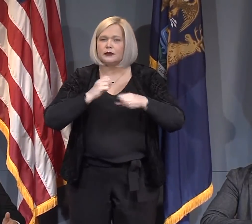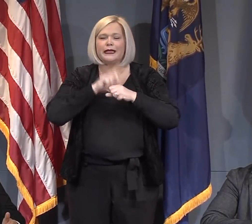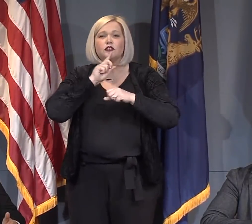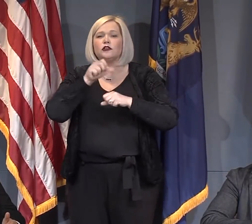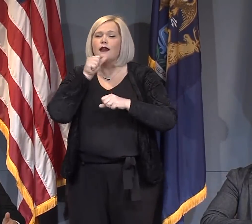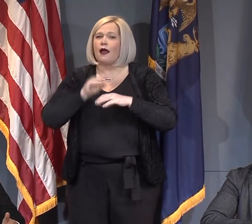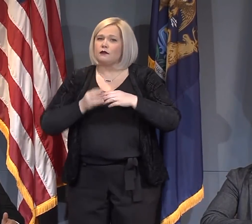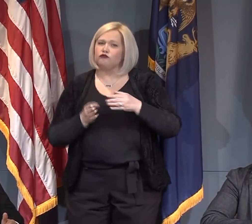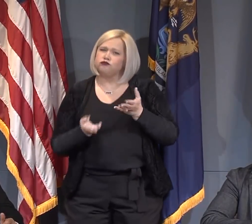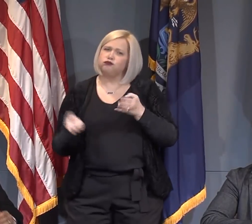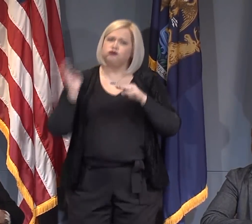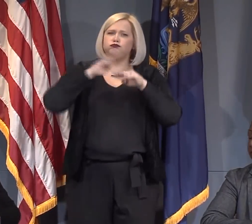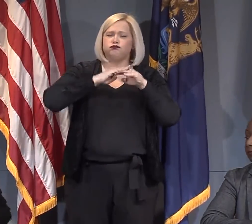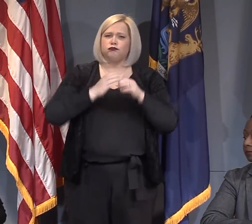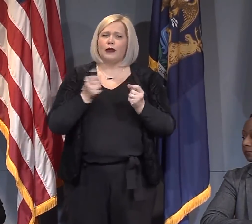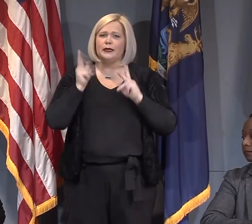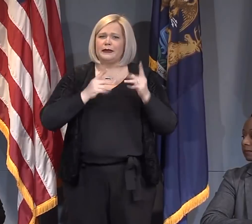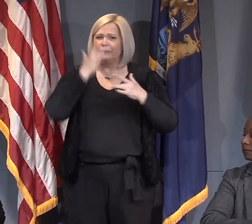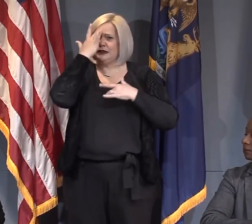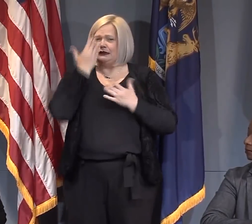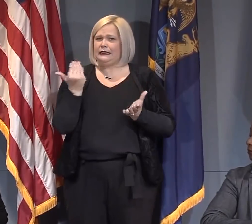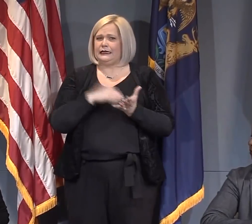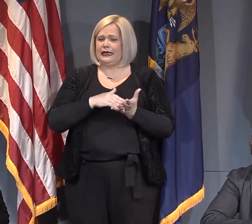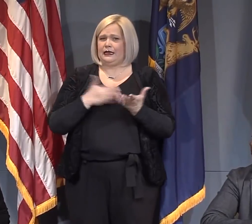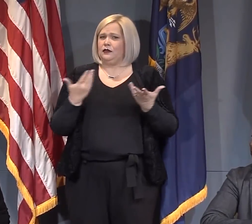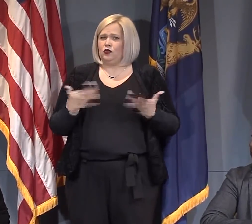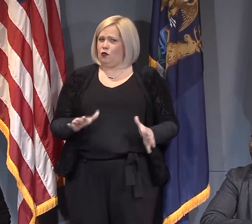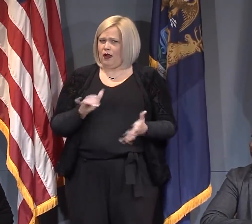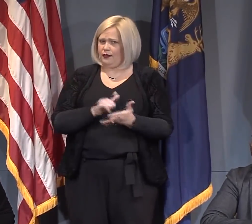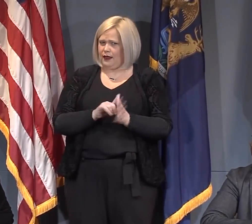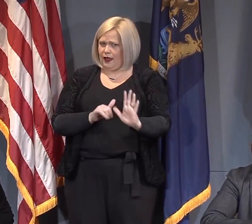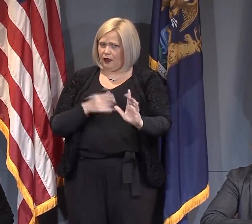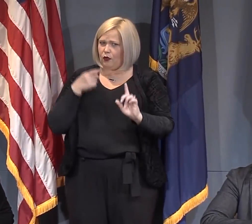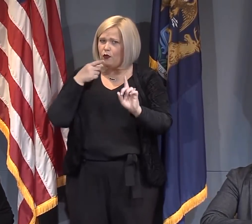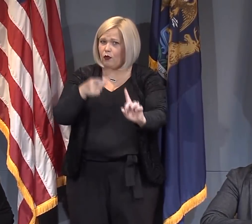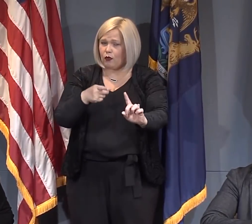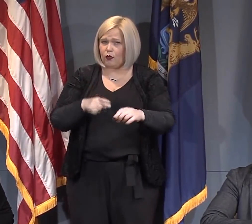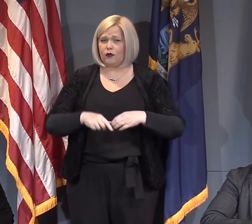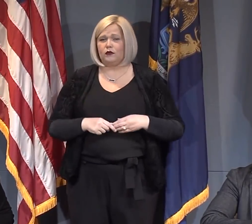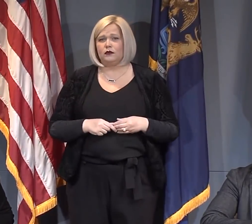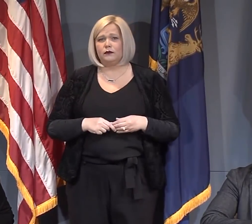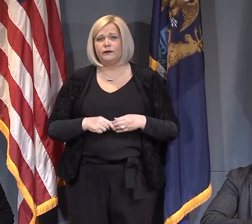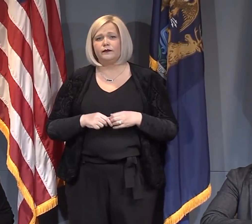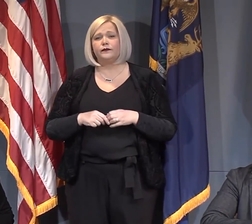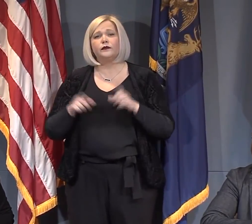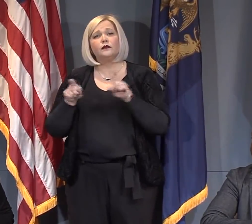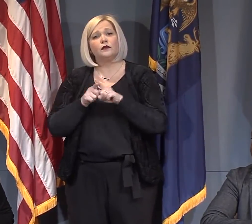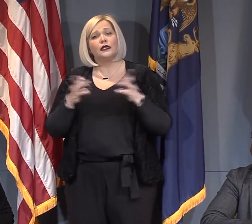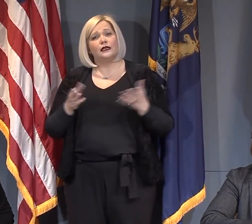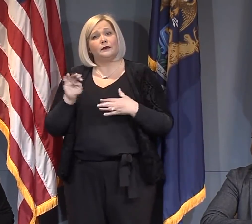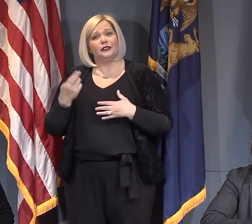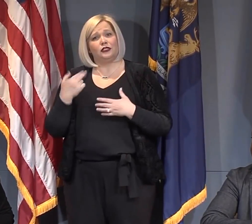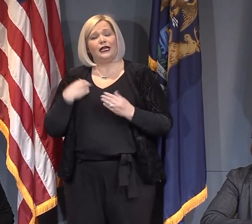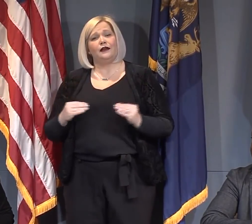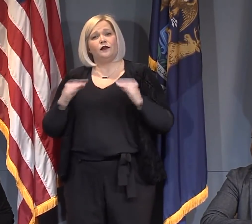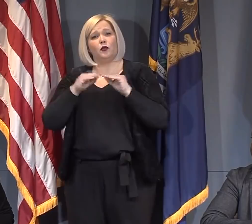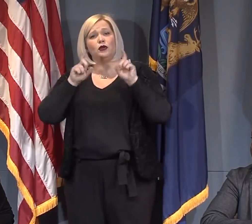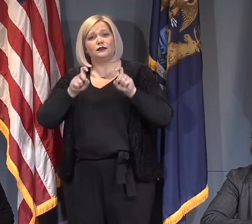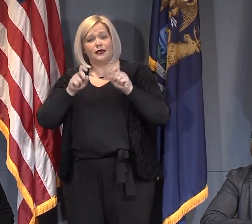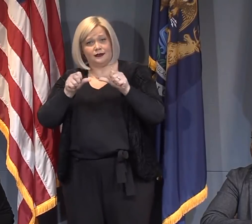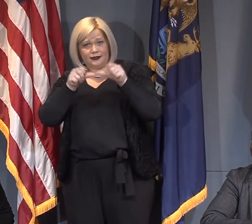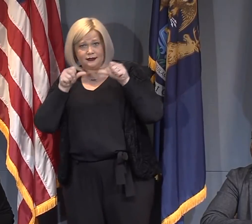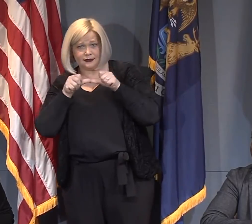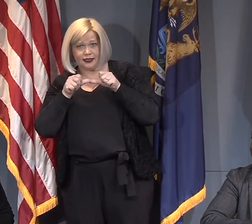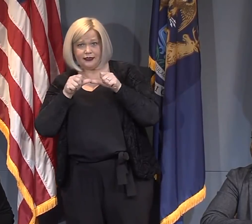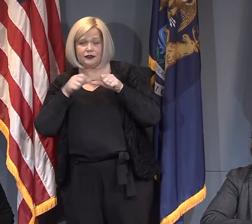COVID-19. We've also announced a number of new testing sites here in Michigan in a partnership with businesses across the